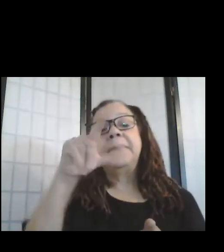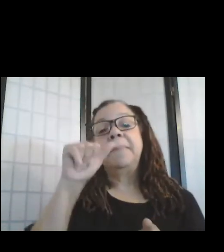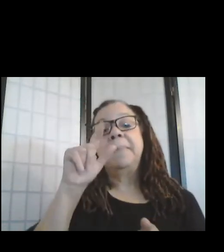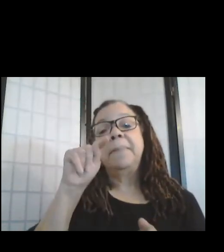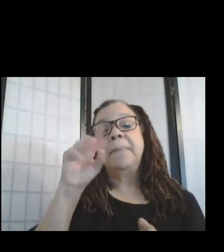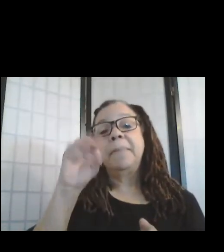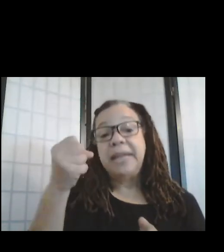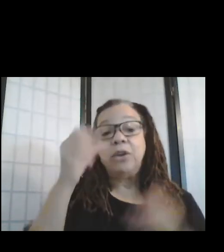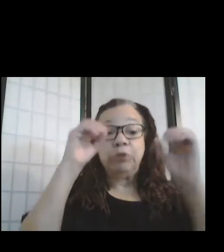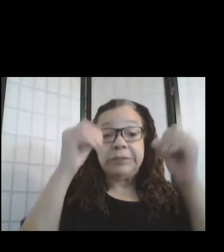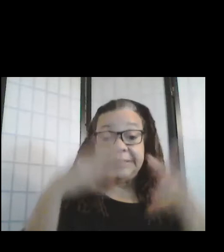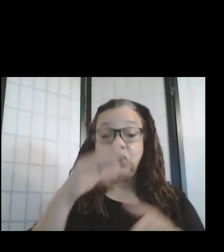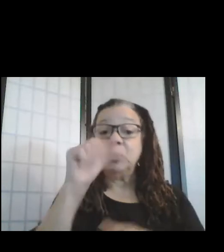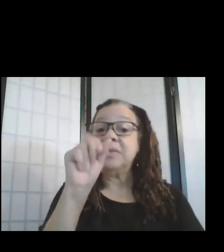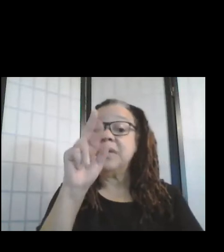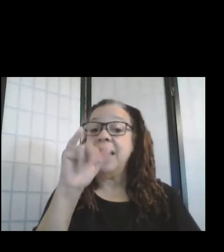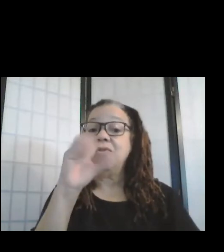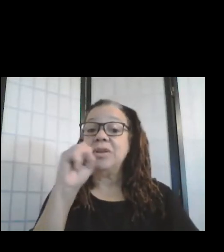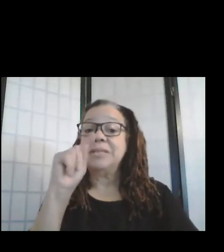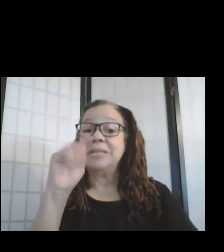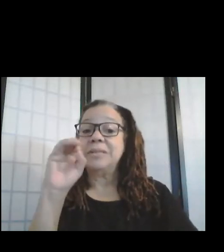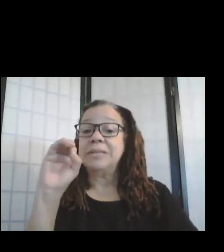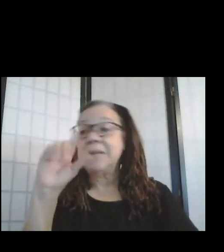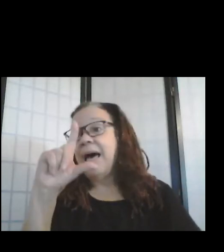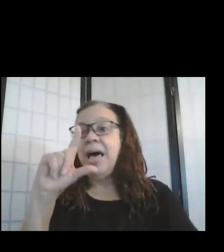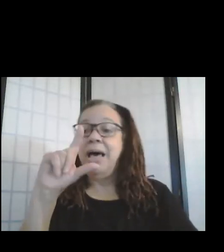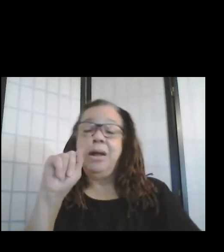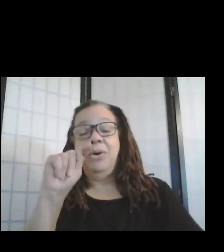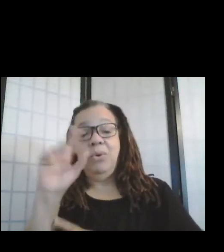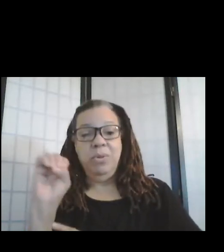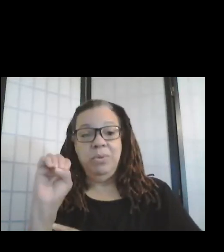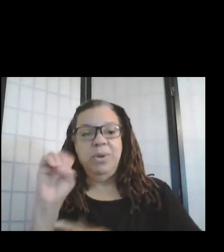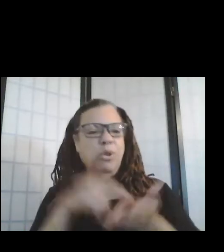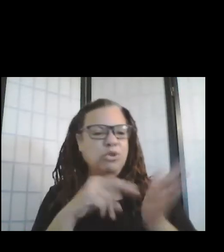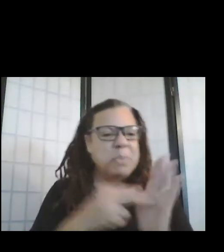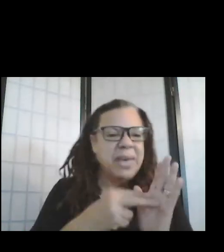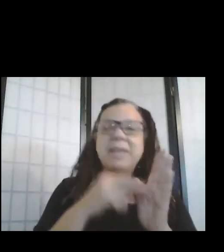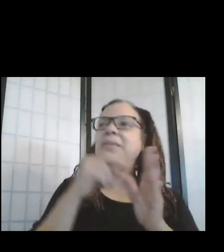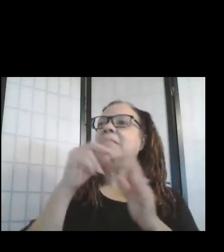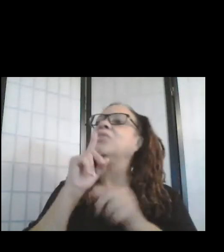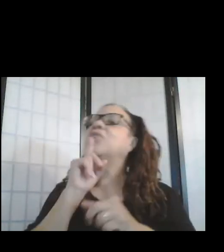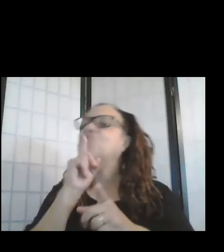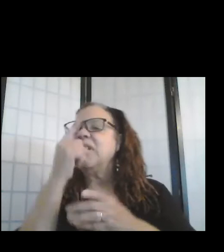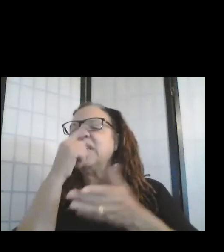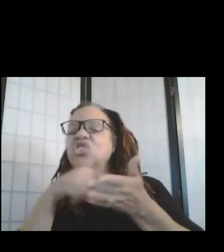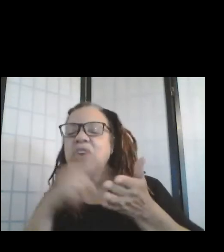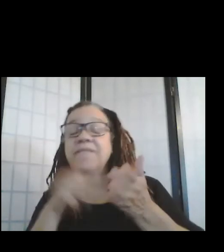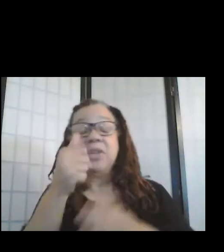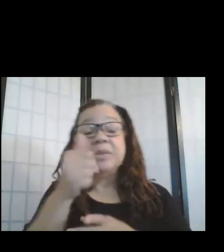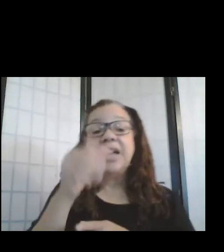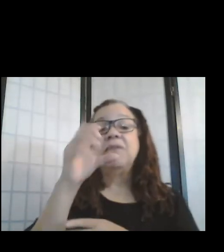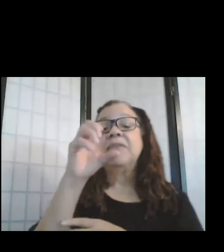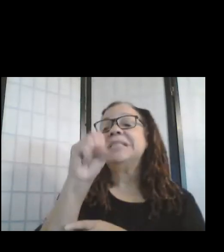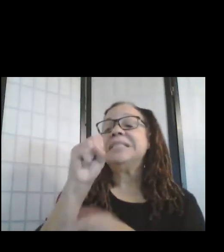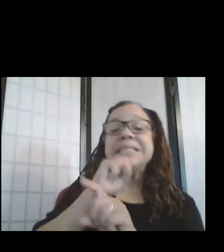that? Neptune has how many rings? Don't you mean Saturn? And so on. I miss those